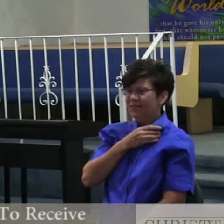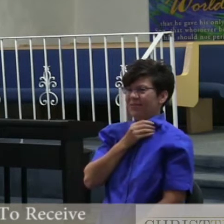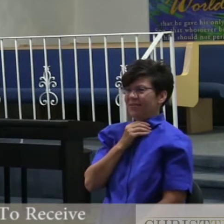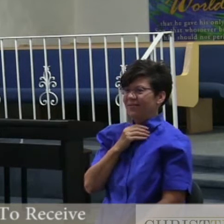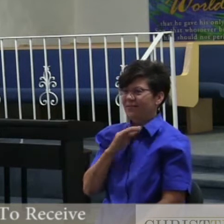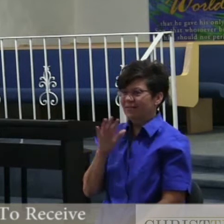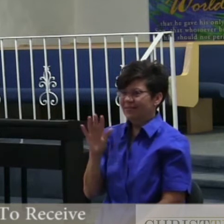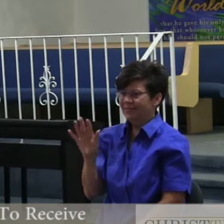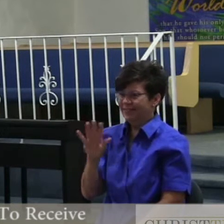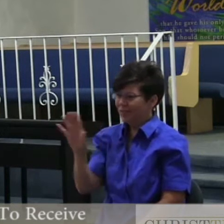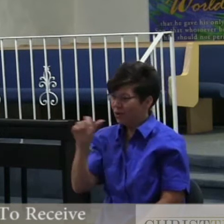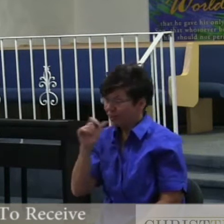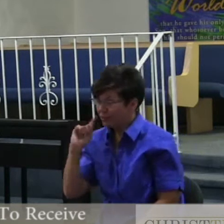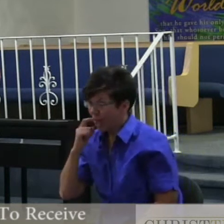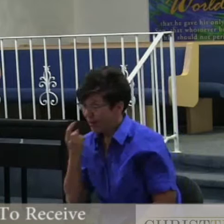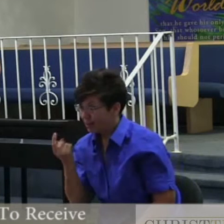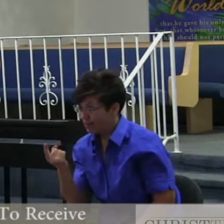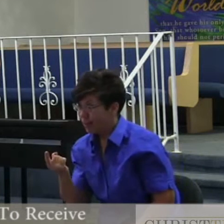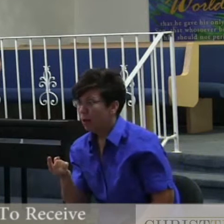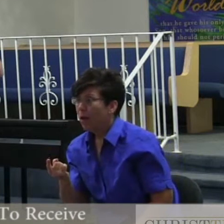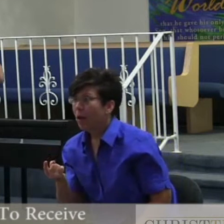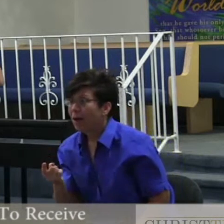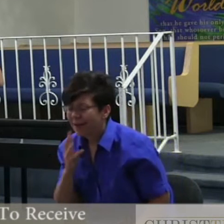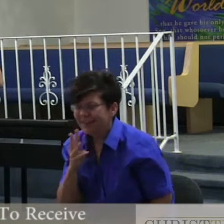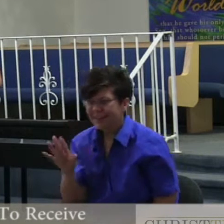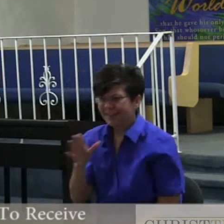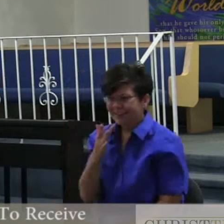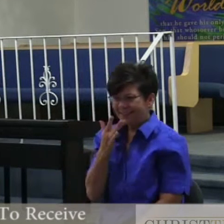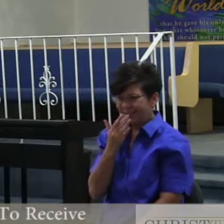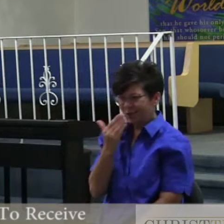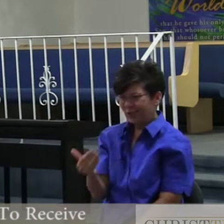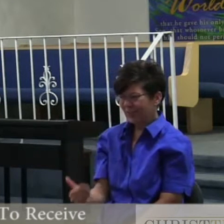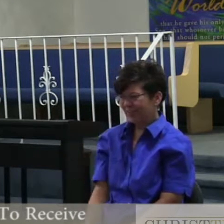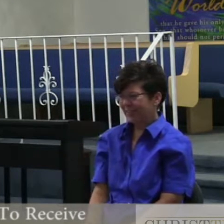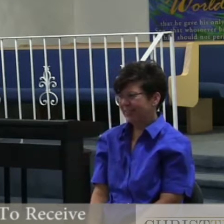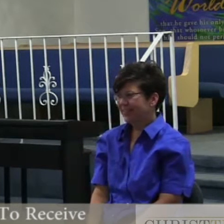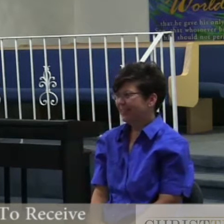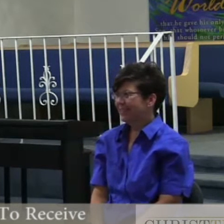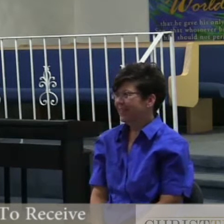don't get jealous. That tastes good.